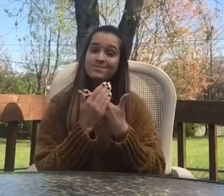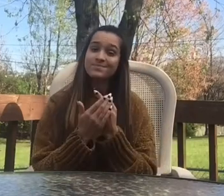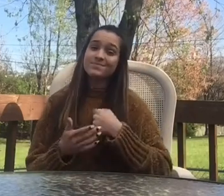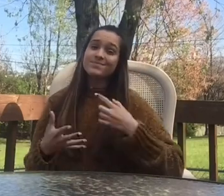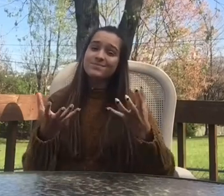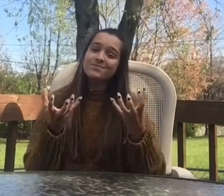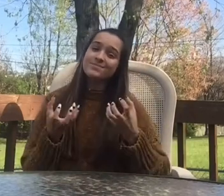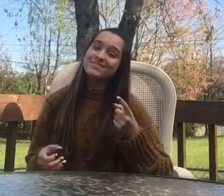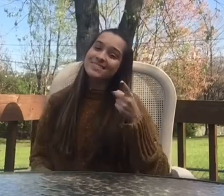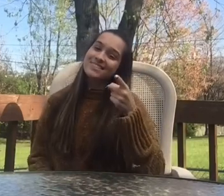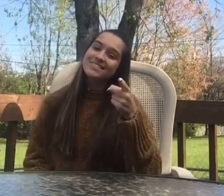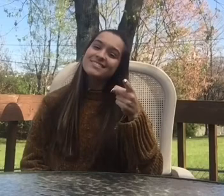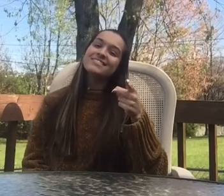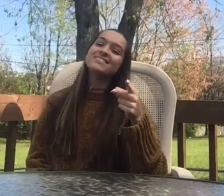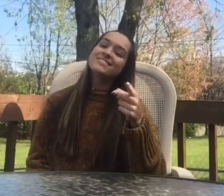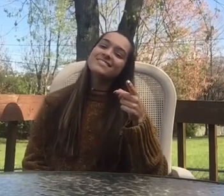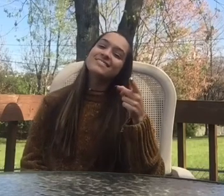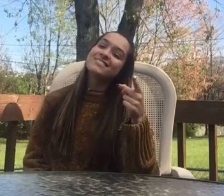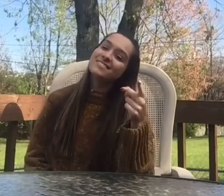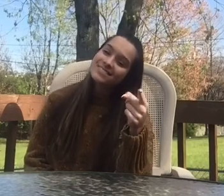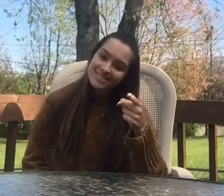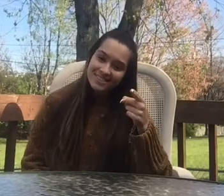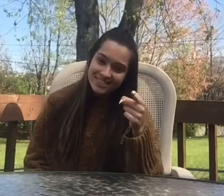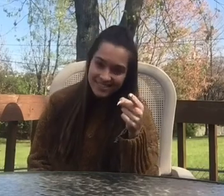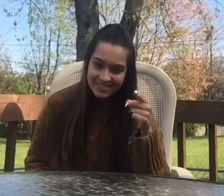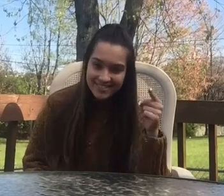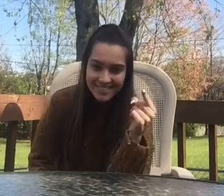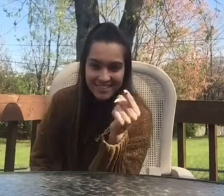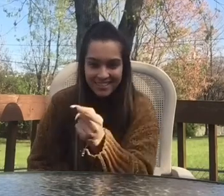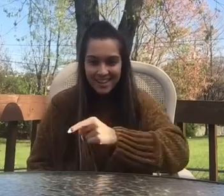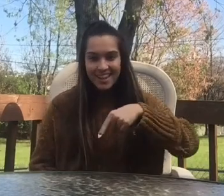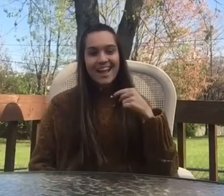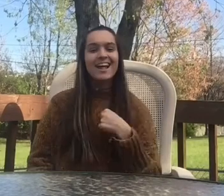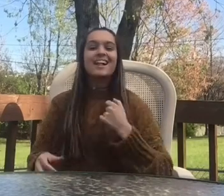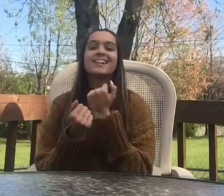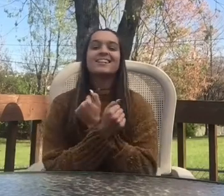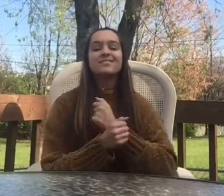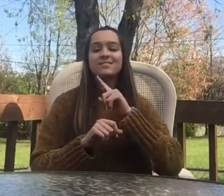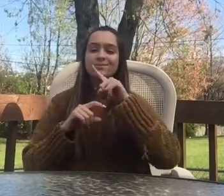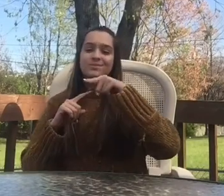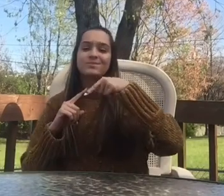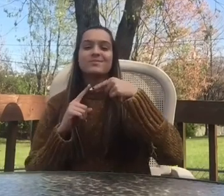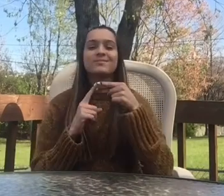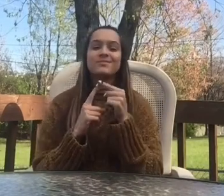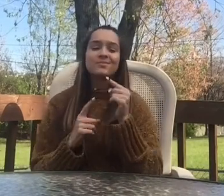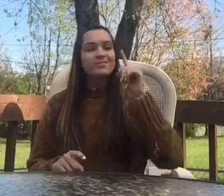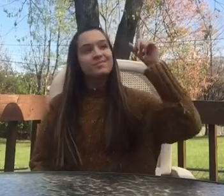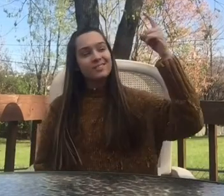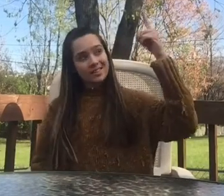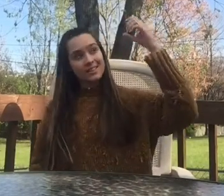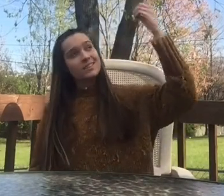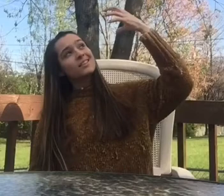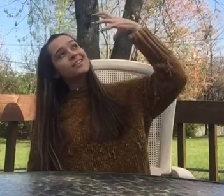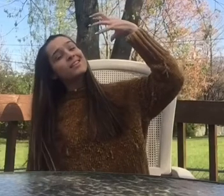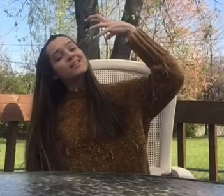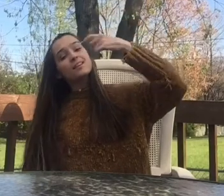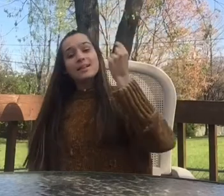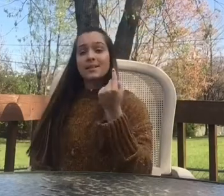it all comes back to you, you, you. I love it when the only light is